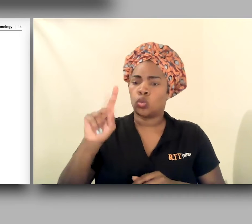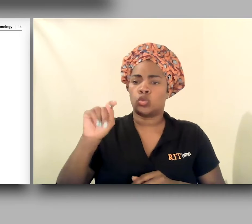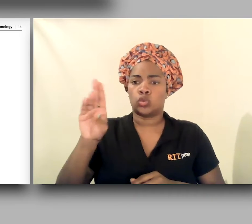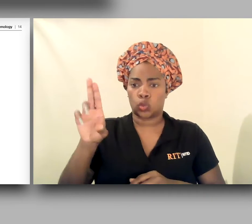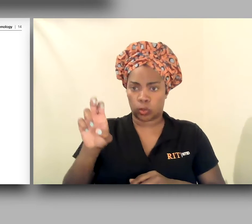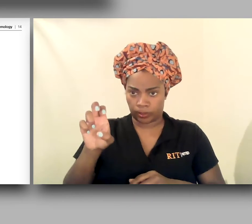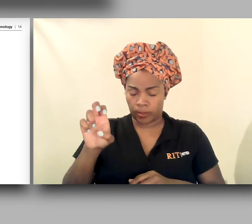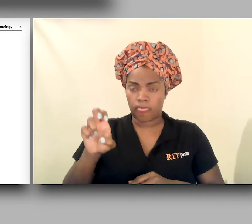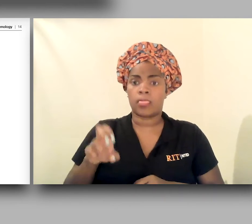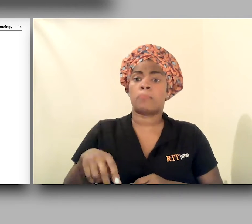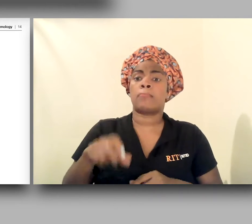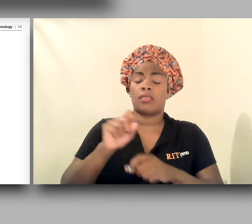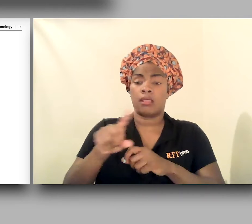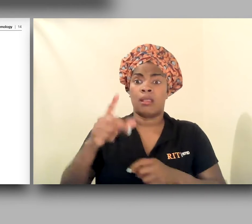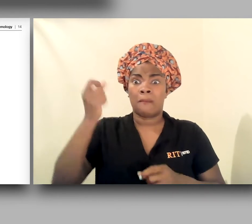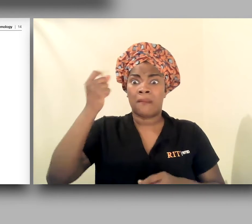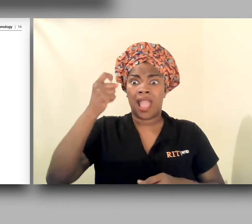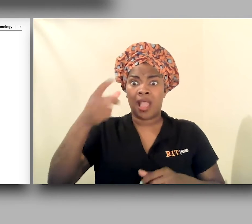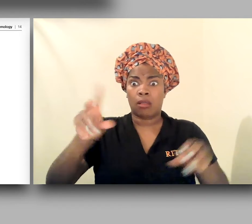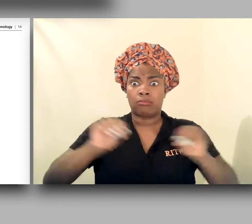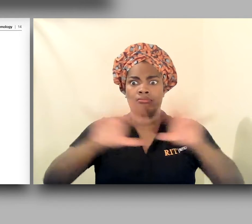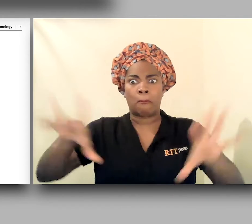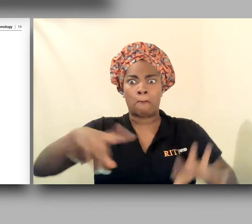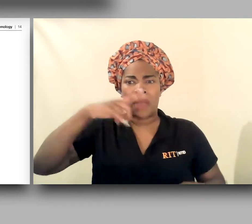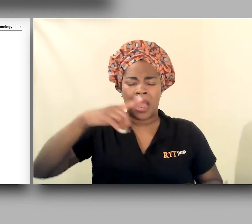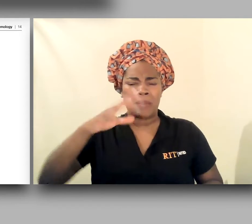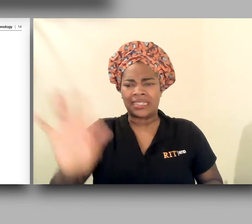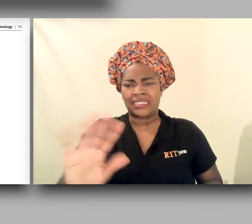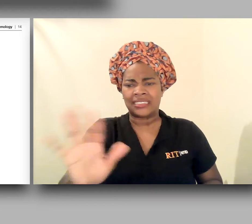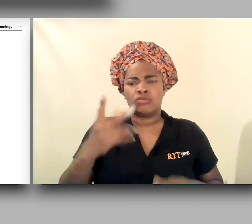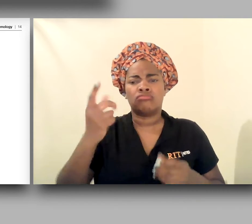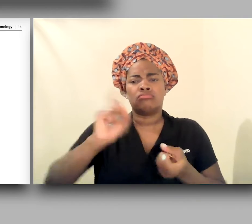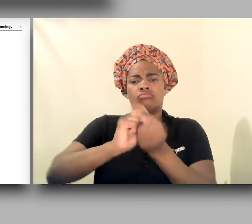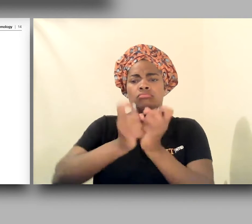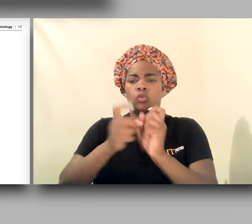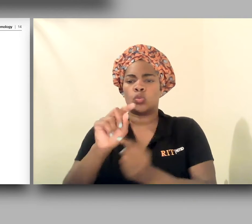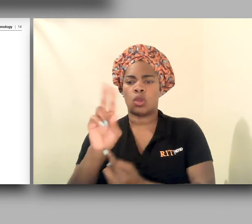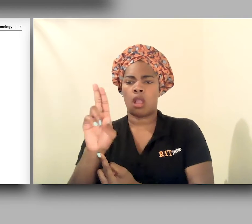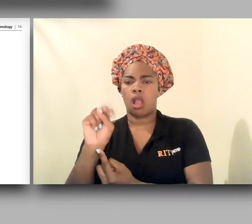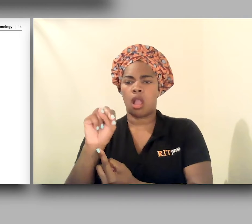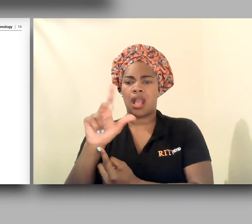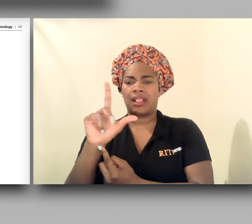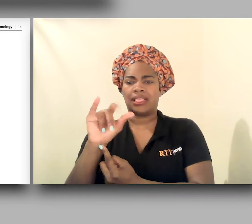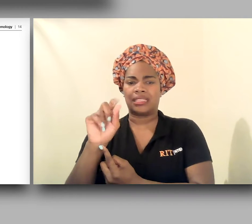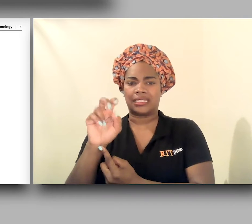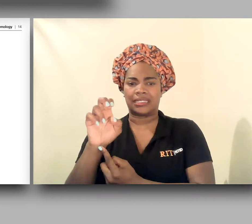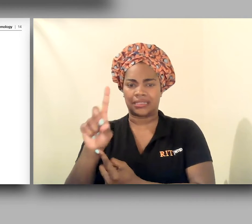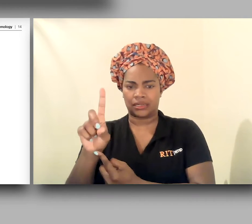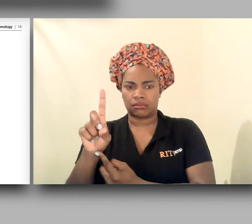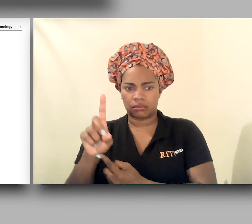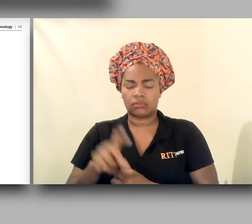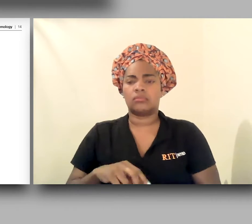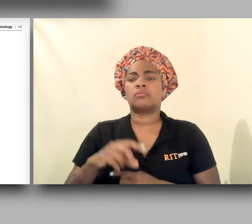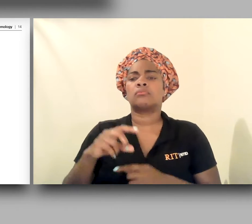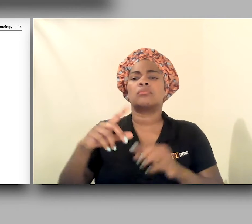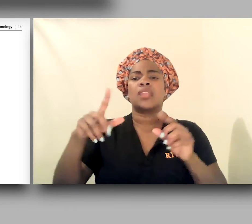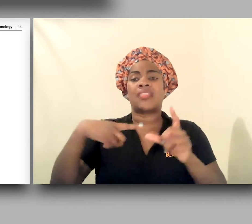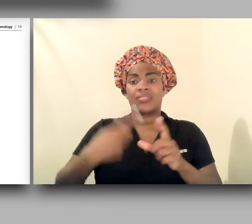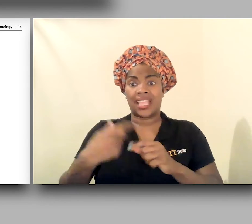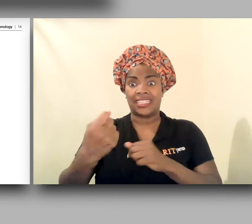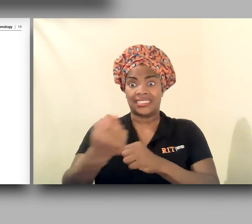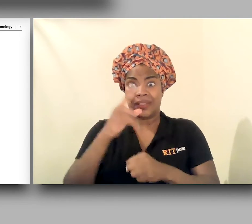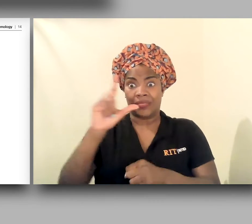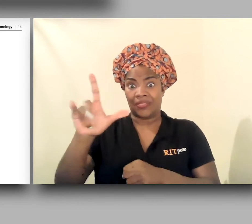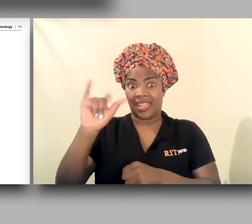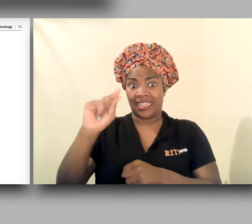but don't make it public. Make sure that it's unlisted. Then send that link to